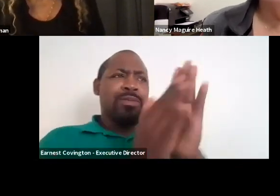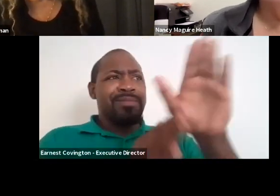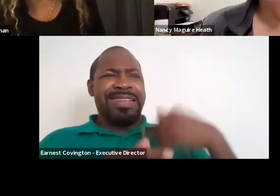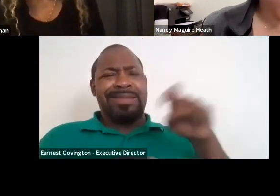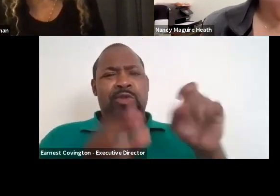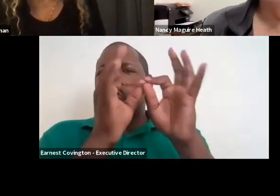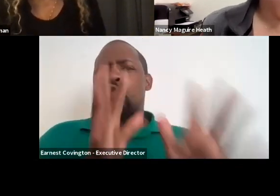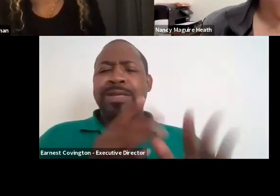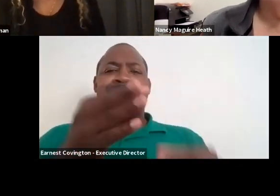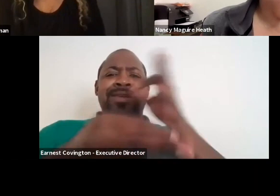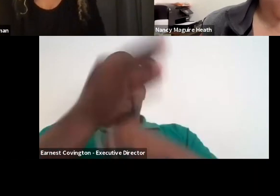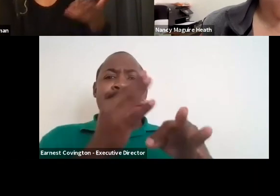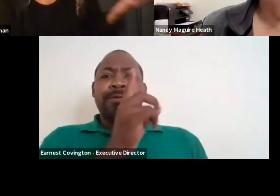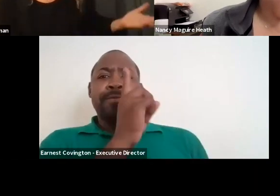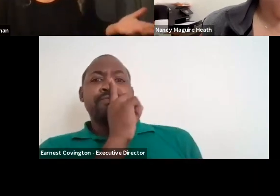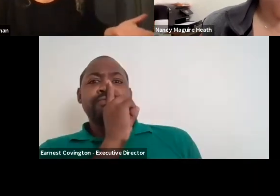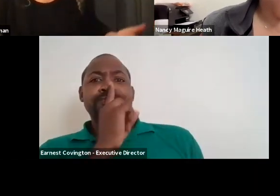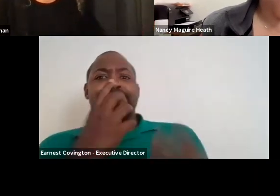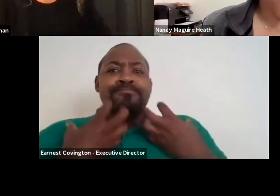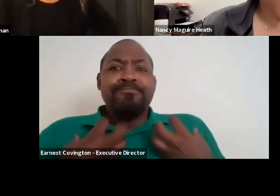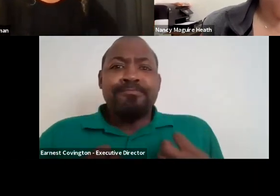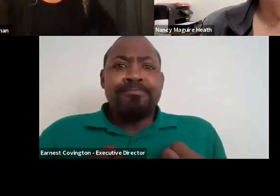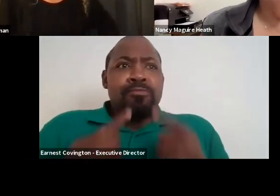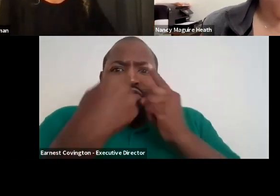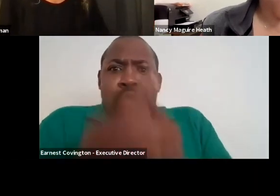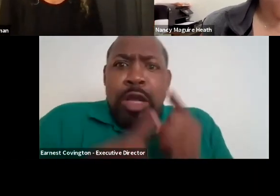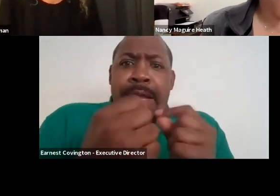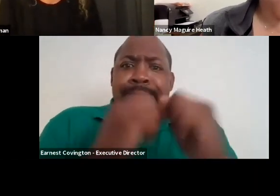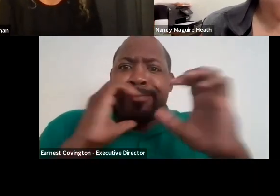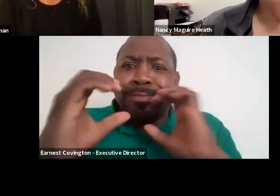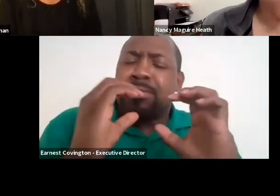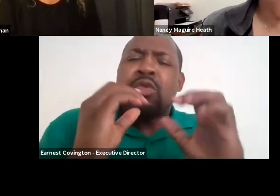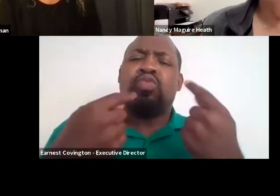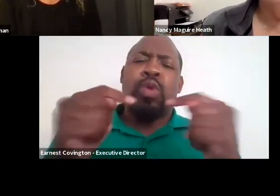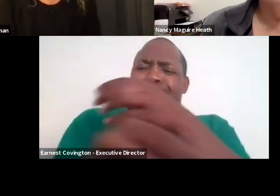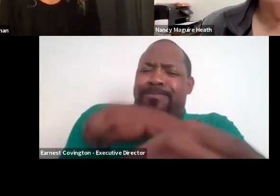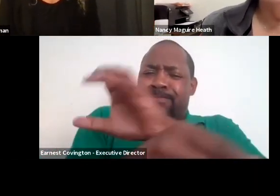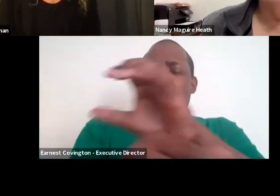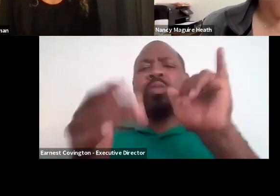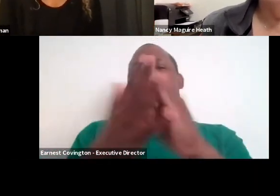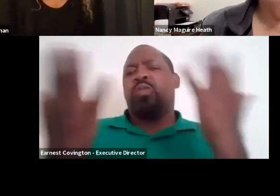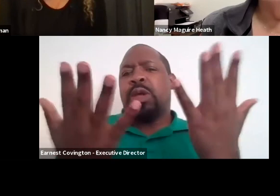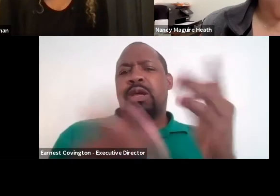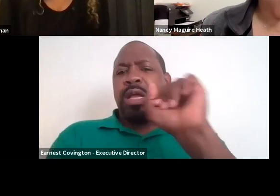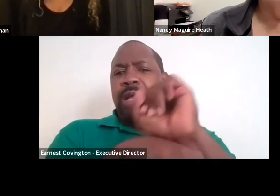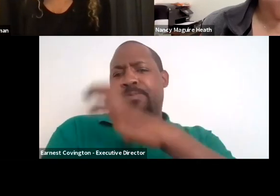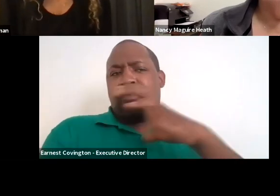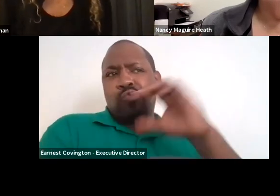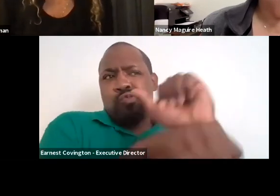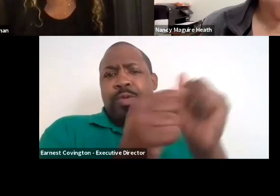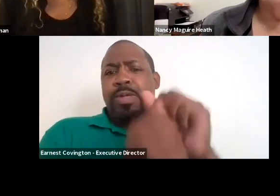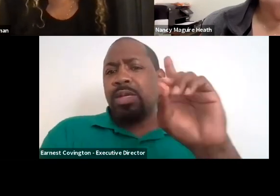when they are going for an interview, they need to be able to ask for that and not be worried about